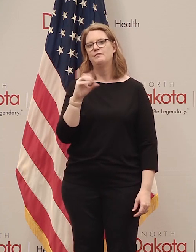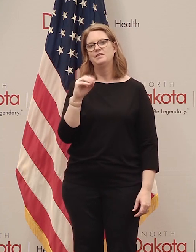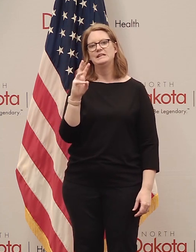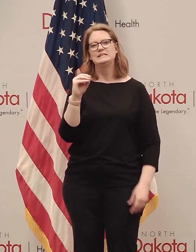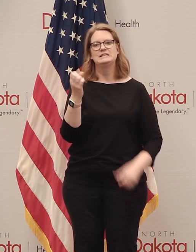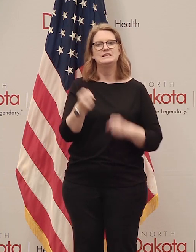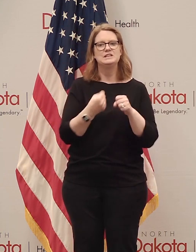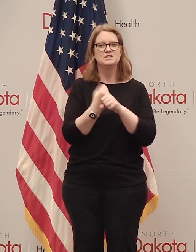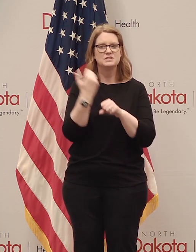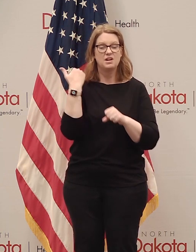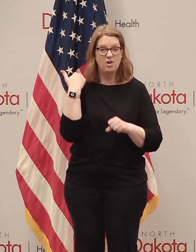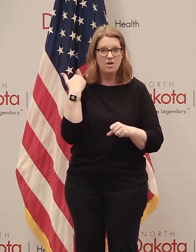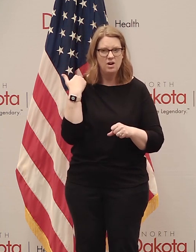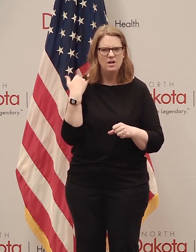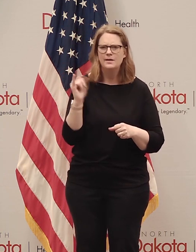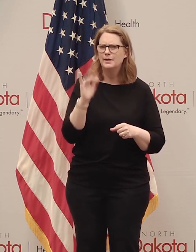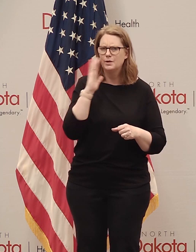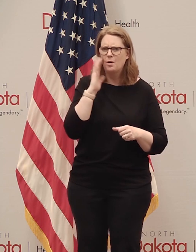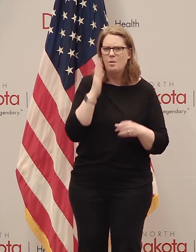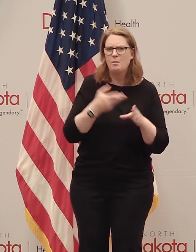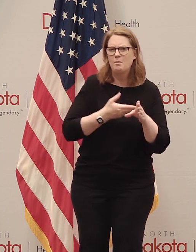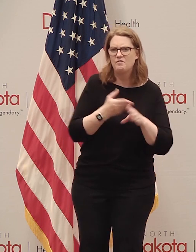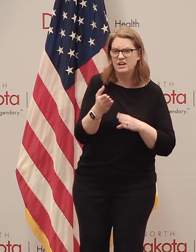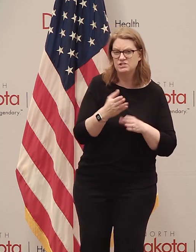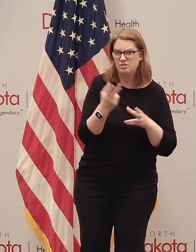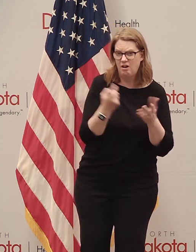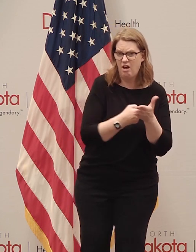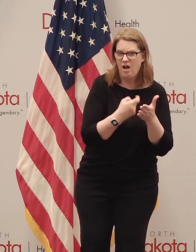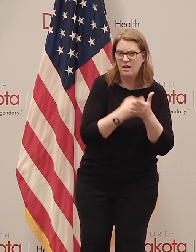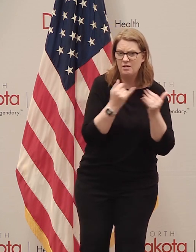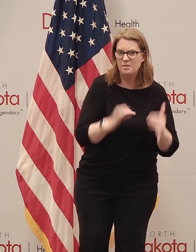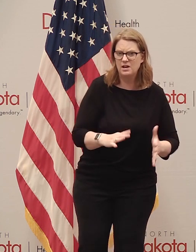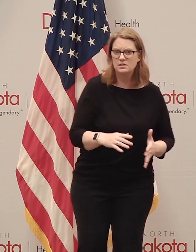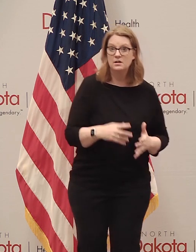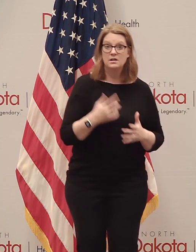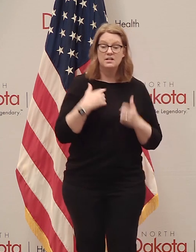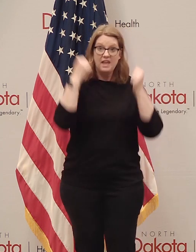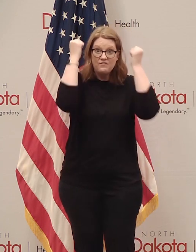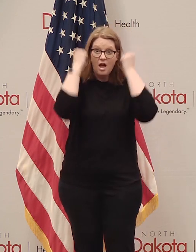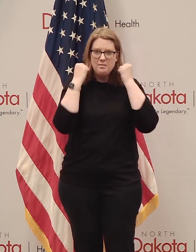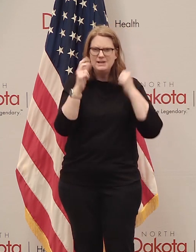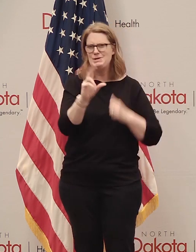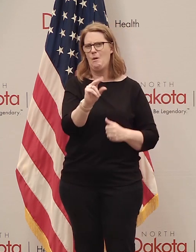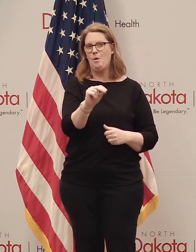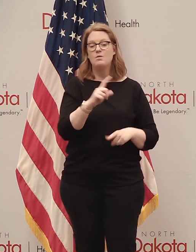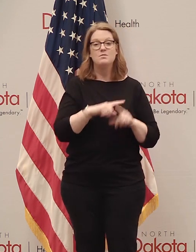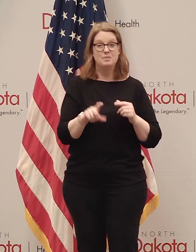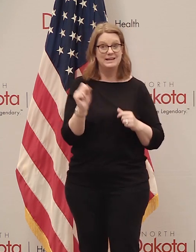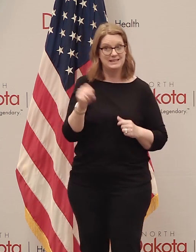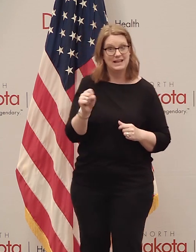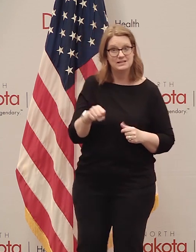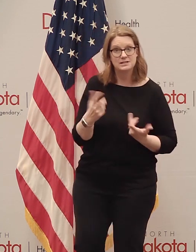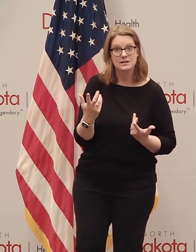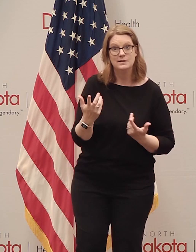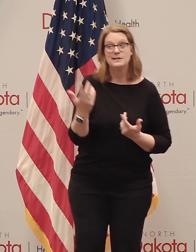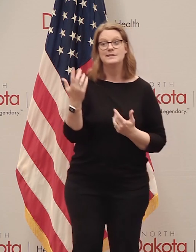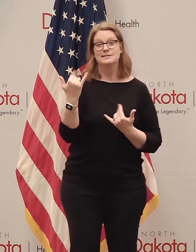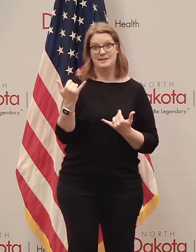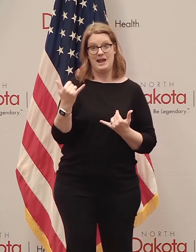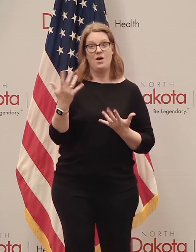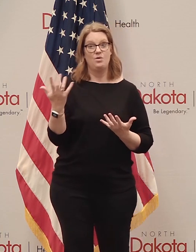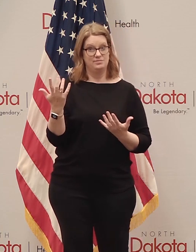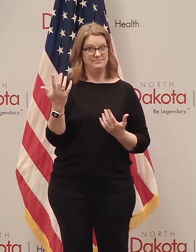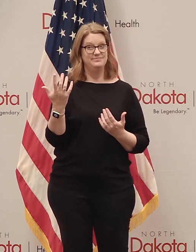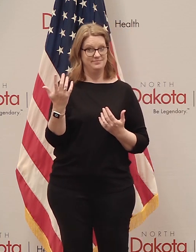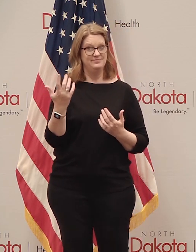ago, professional hockey players didn't wear helmets. Now they all do. And even in the last 5 years, there's some old bull riders that are still wearing